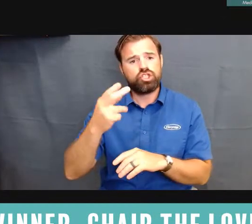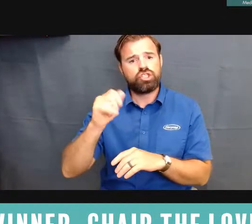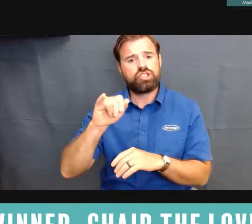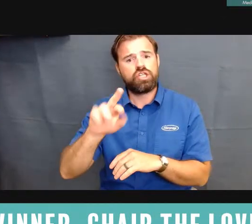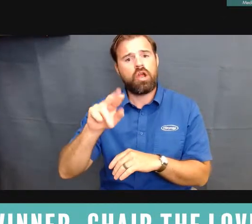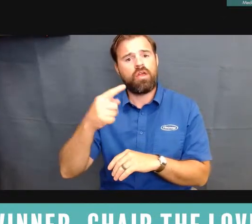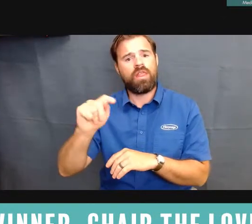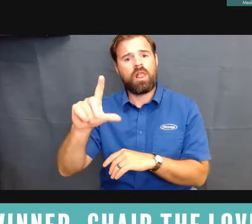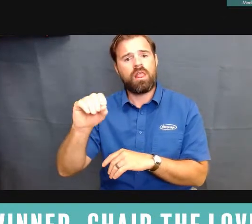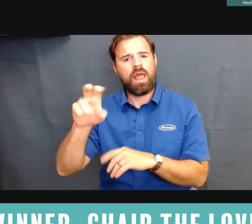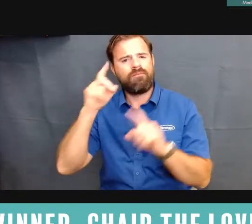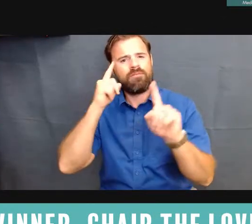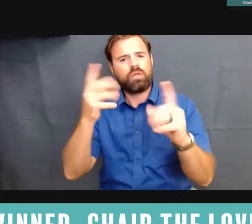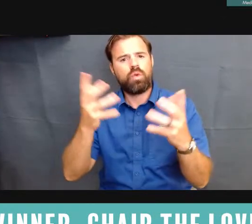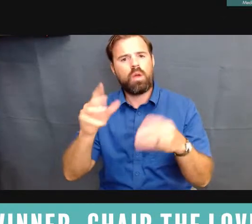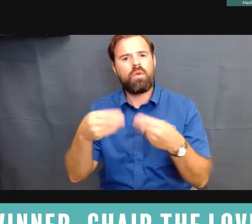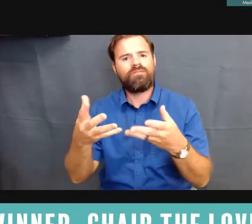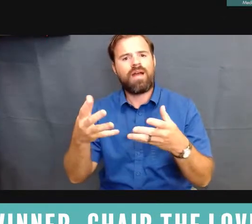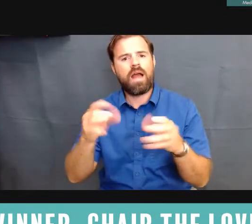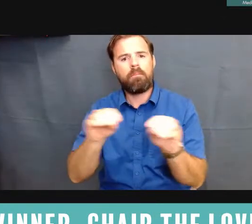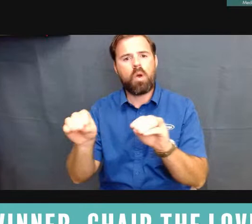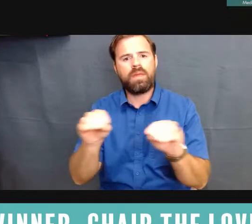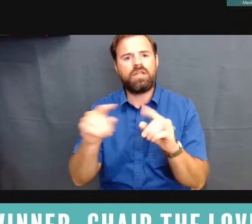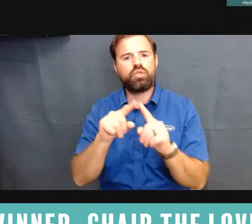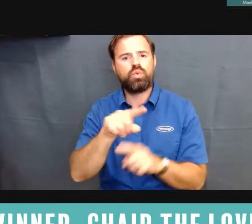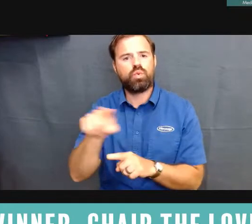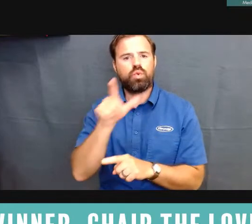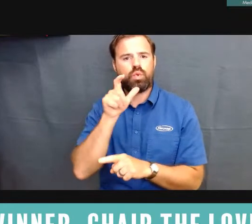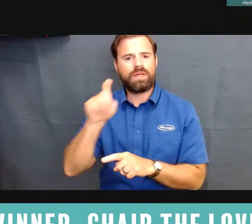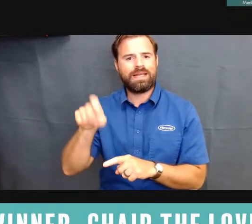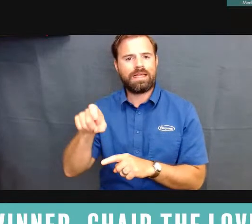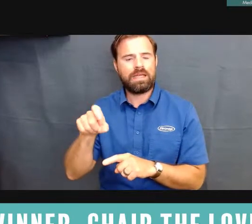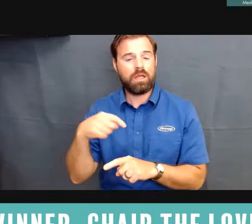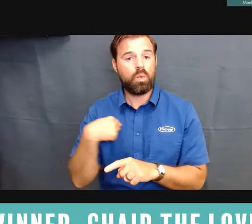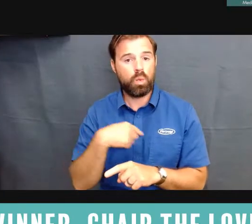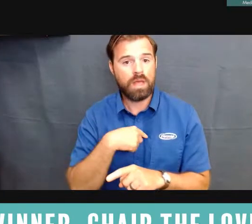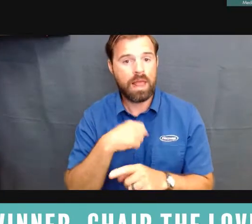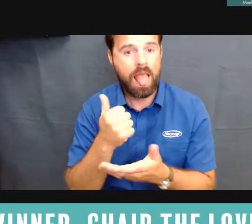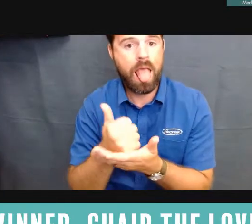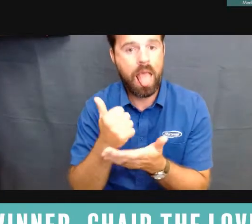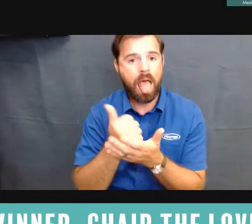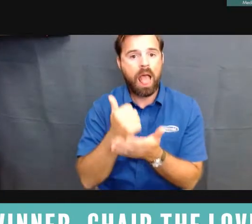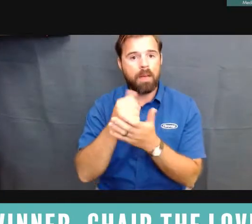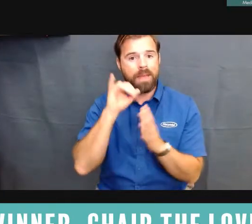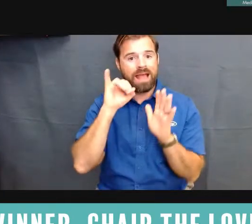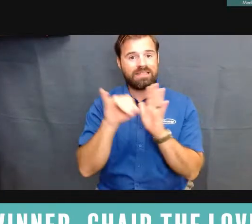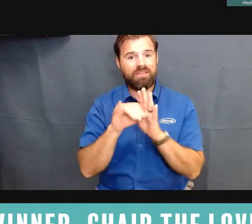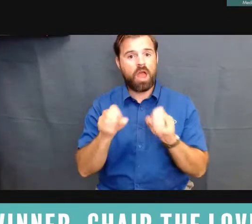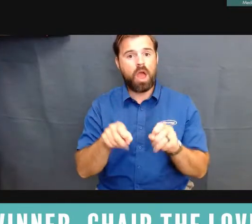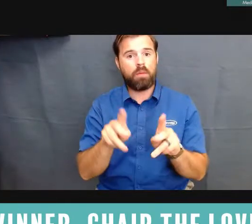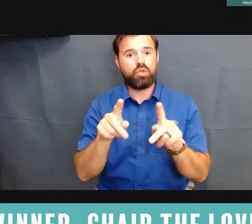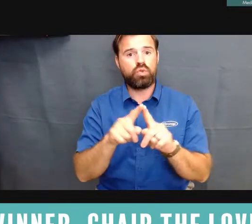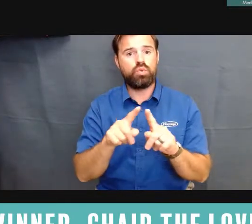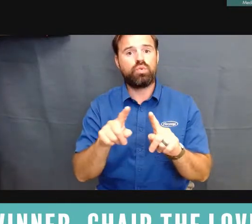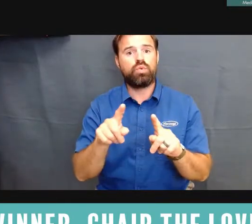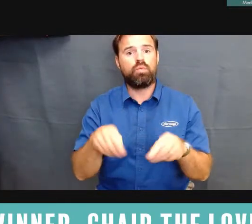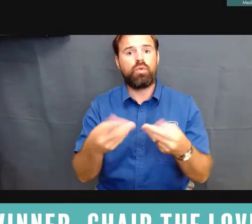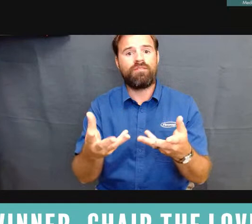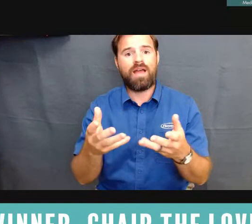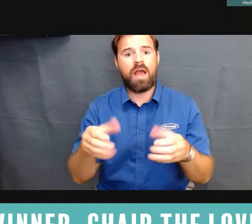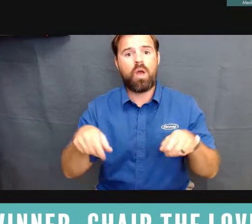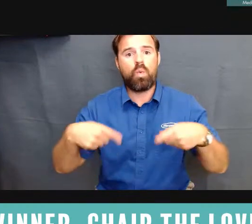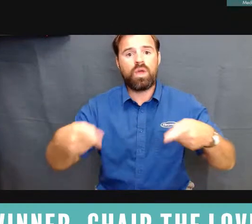mission is to help provide mobility to those in need. And while we help and identify opportunities to bring wheelchairs and